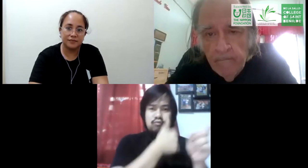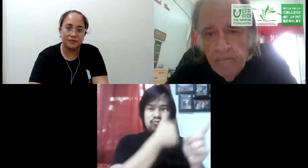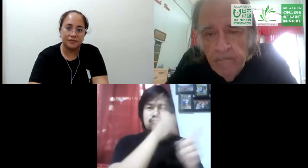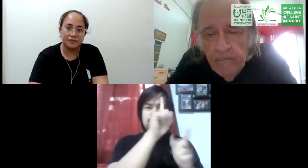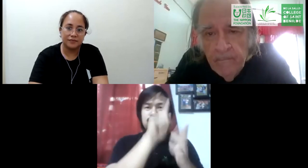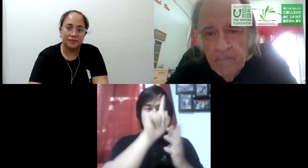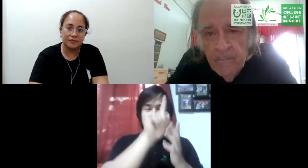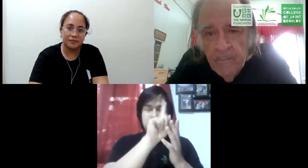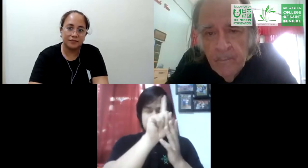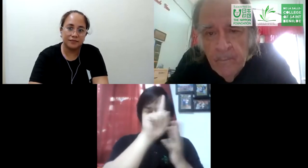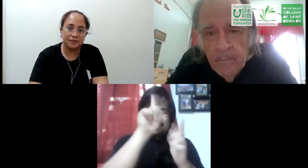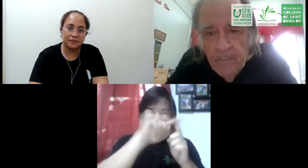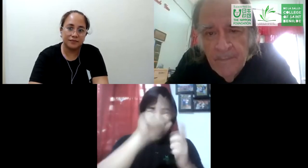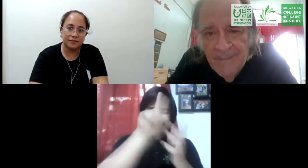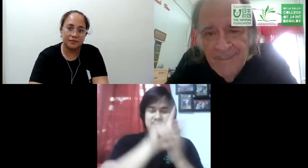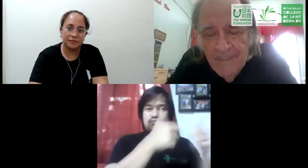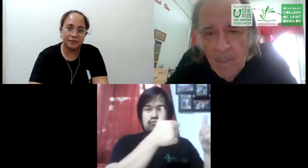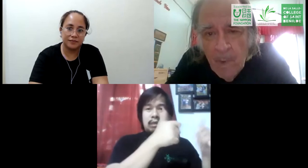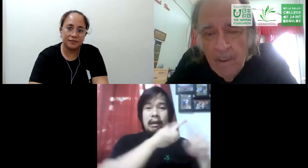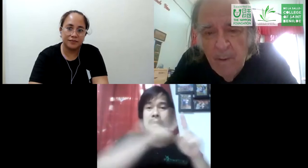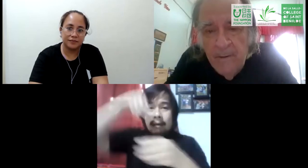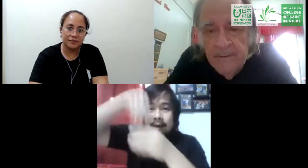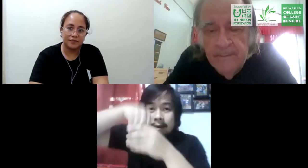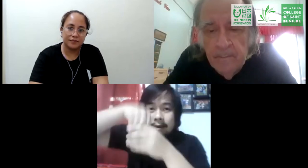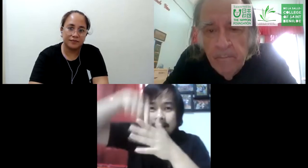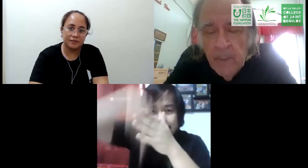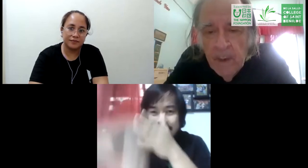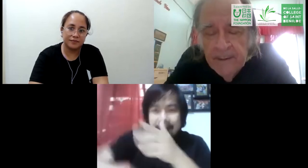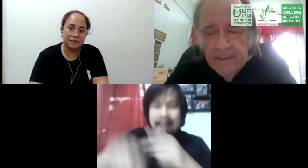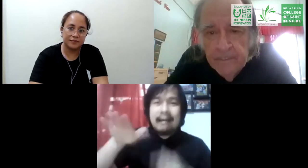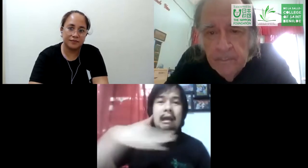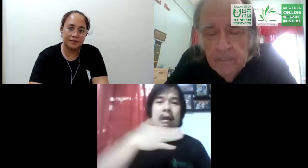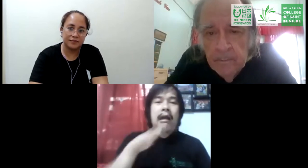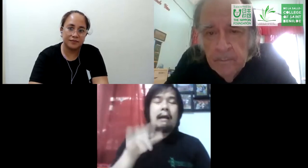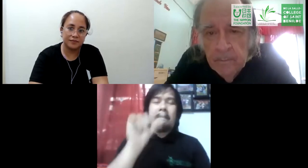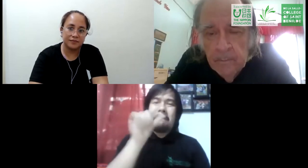are. And from our double checking, we found that there are mistakes.